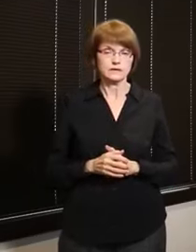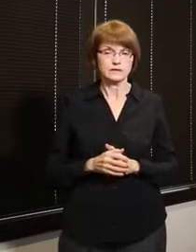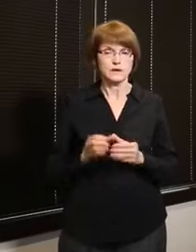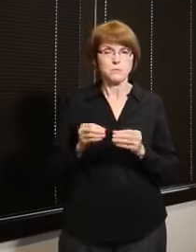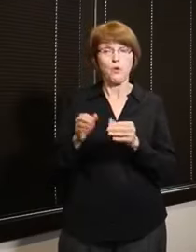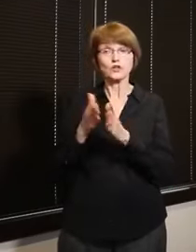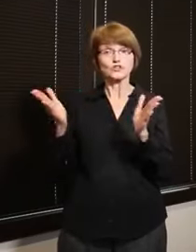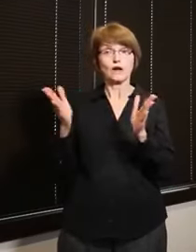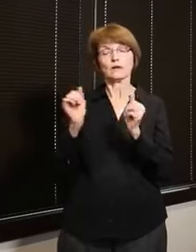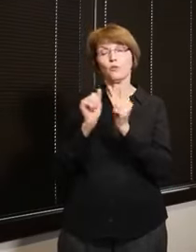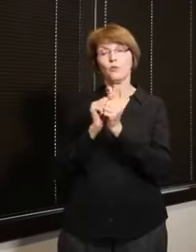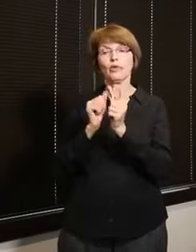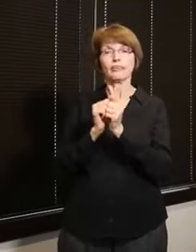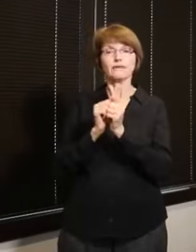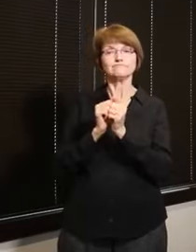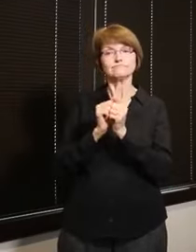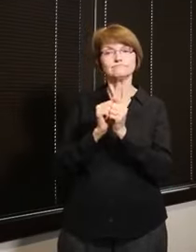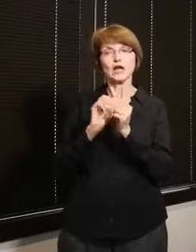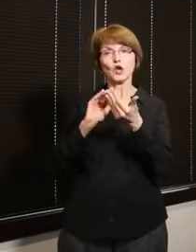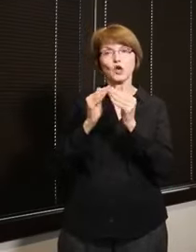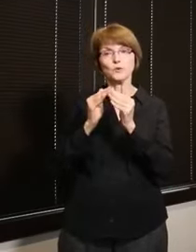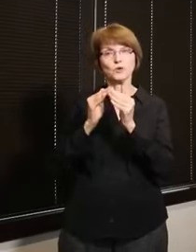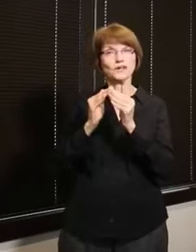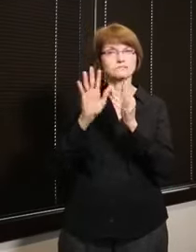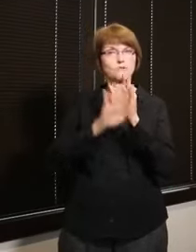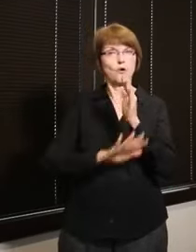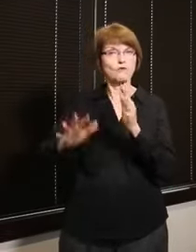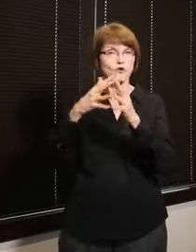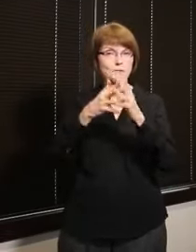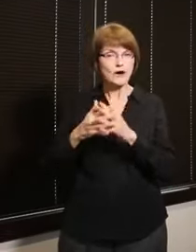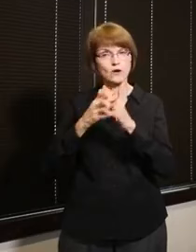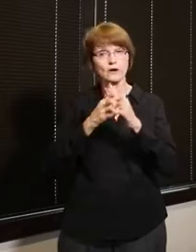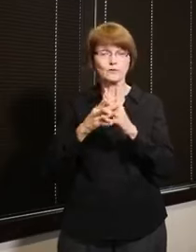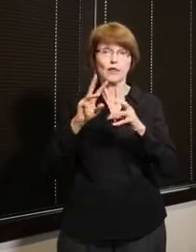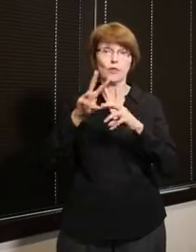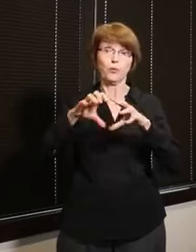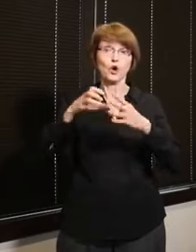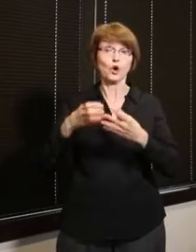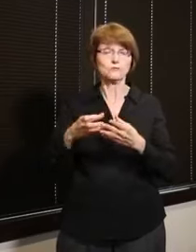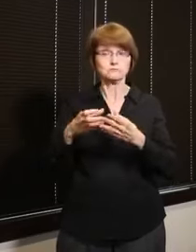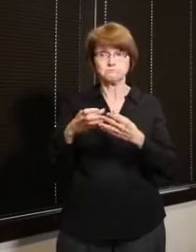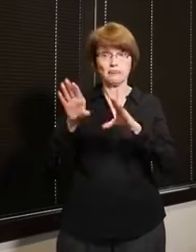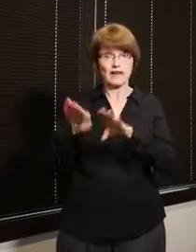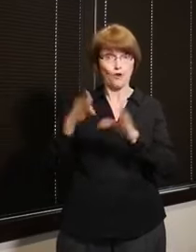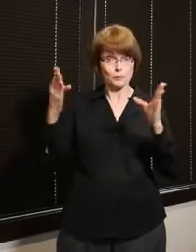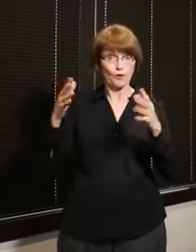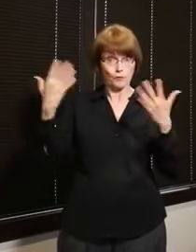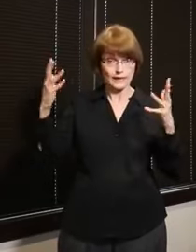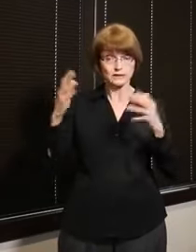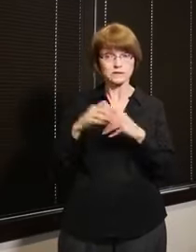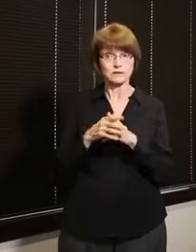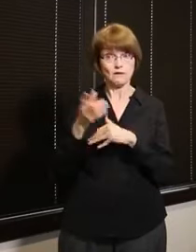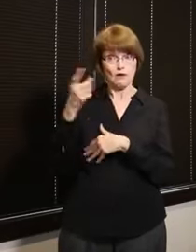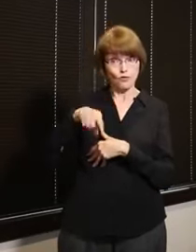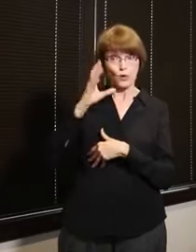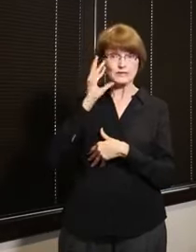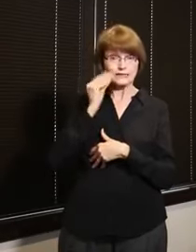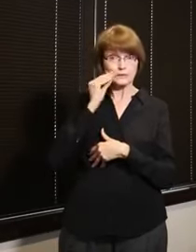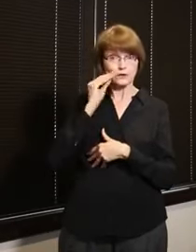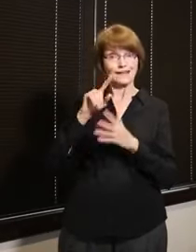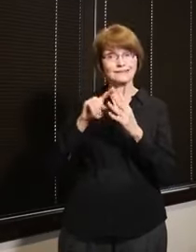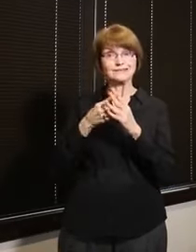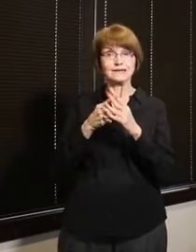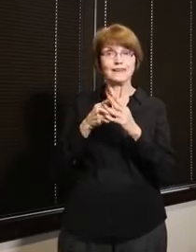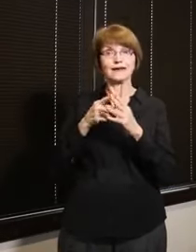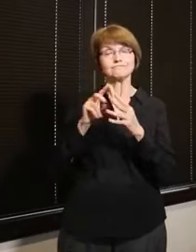with communities elsewhere in the country or around the world that have reopened, have any of those experienced a second wave